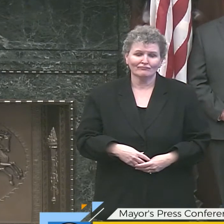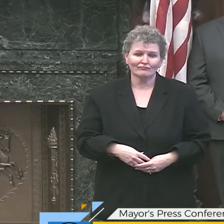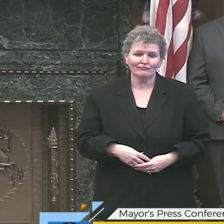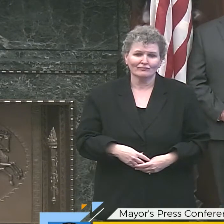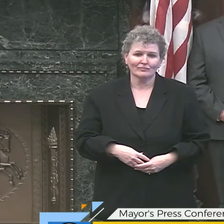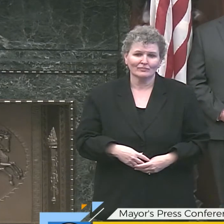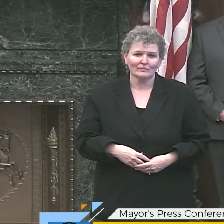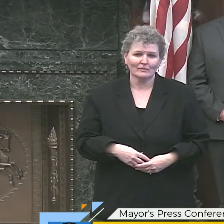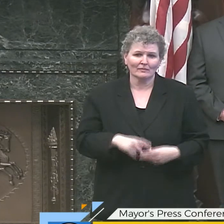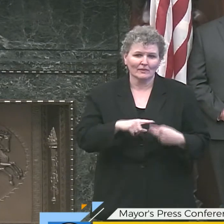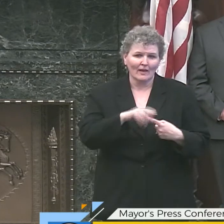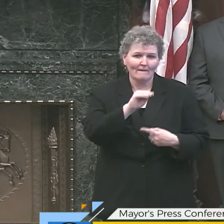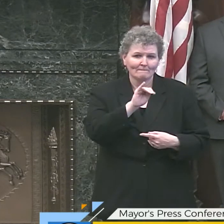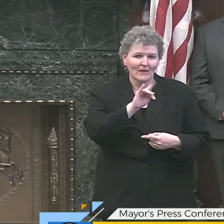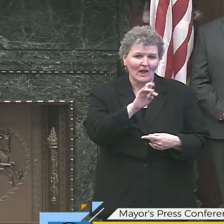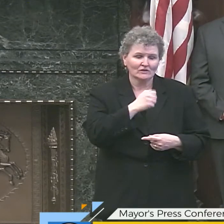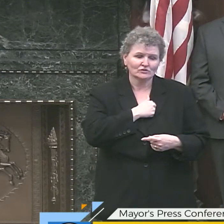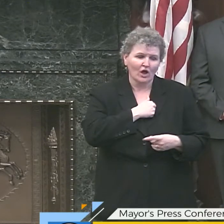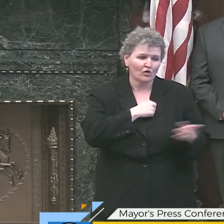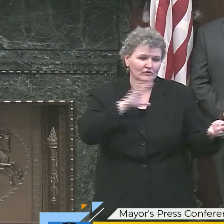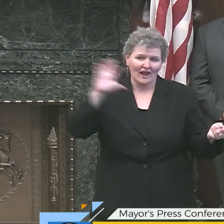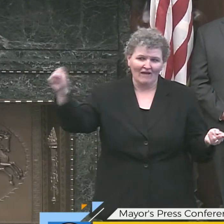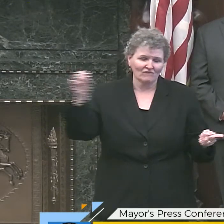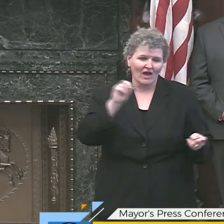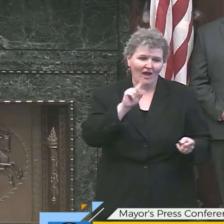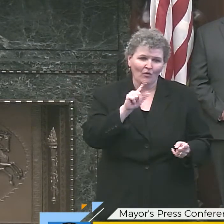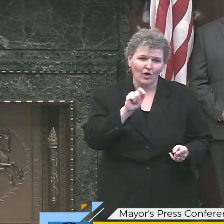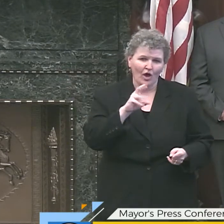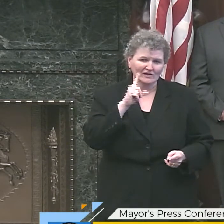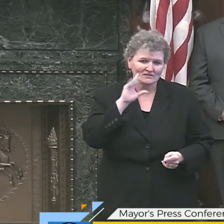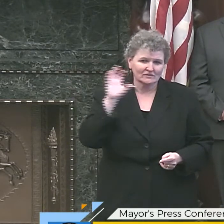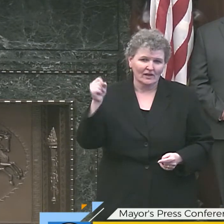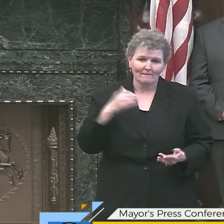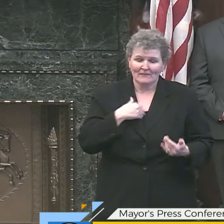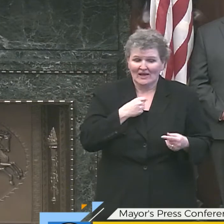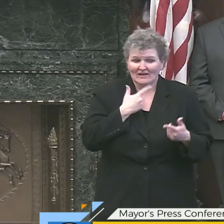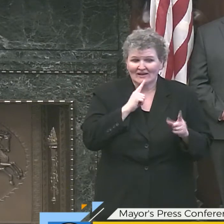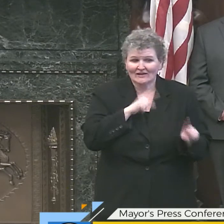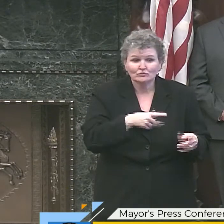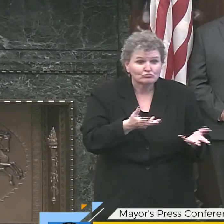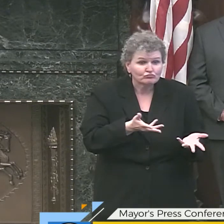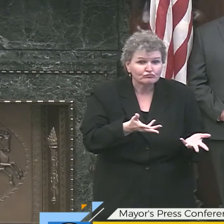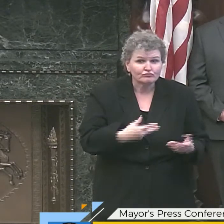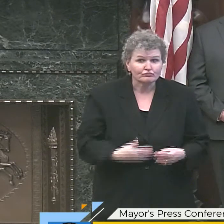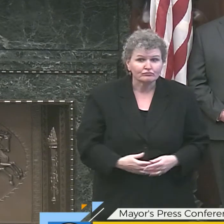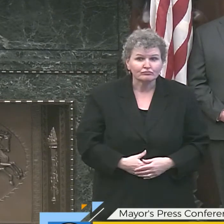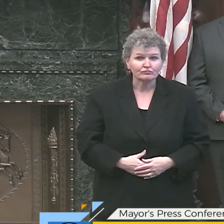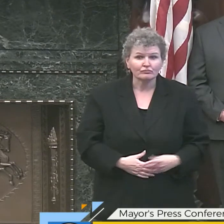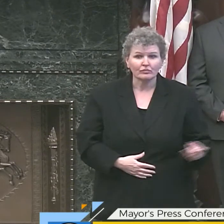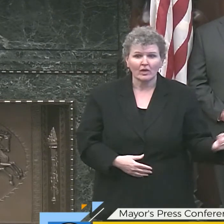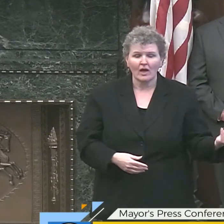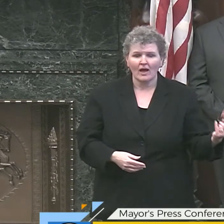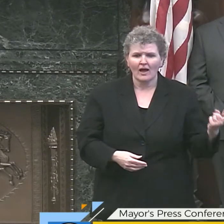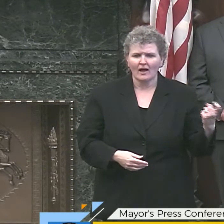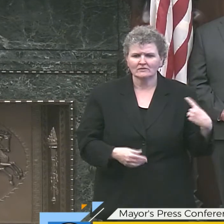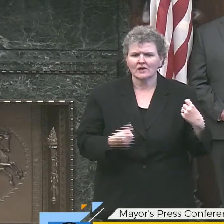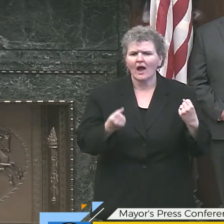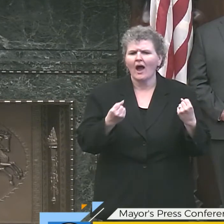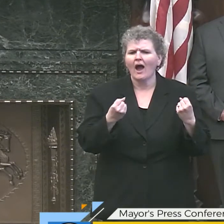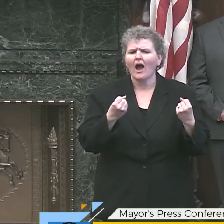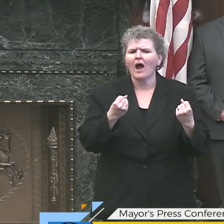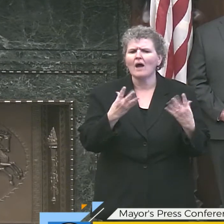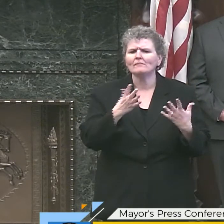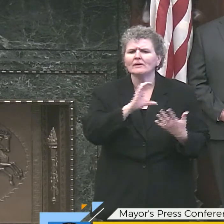Mike, I'm going to apologize. She just left, but I will do my best to answer questions for you. I was going to ask, how many police officers